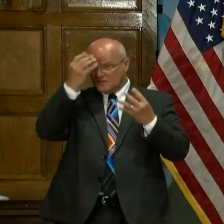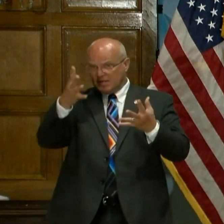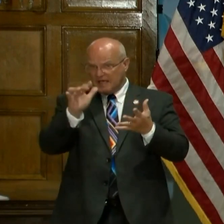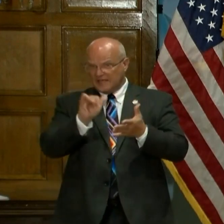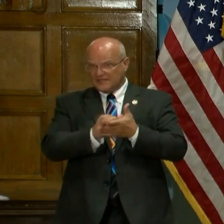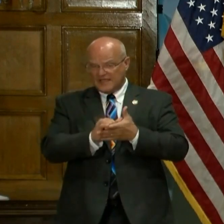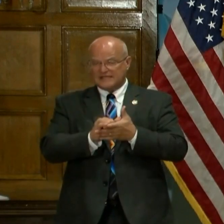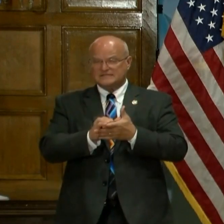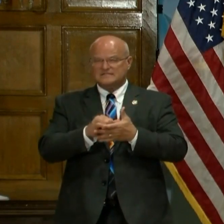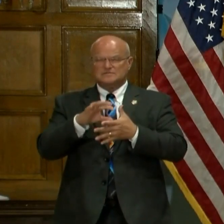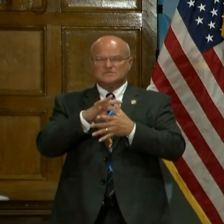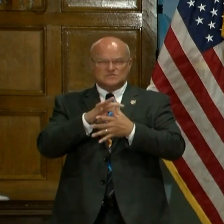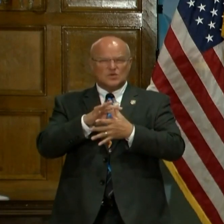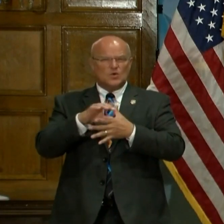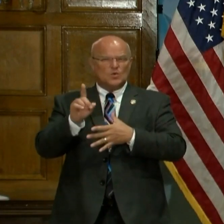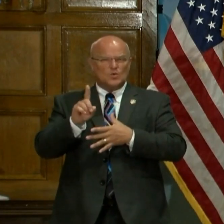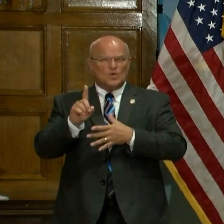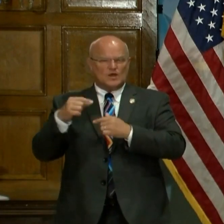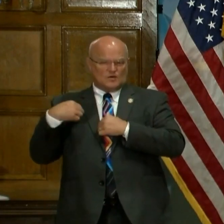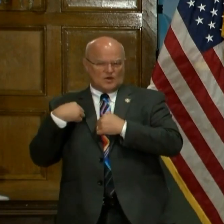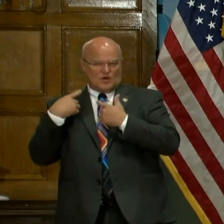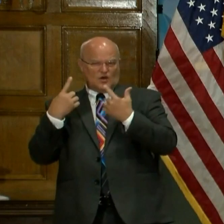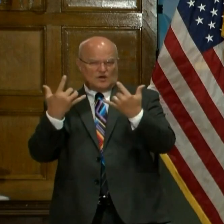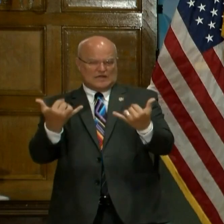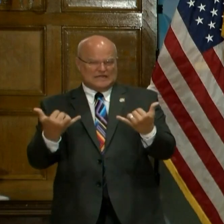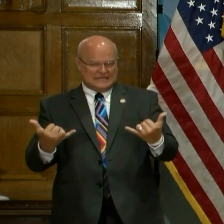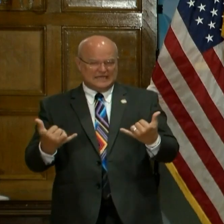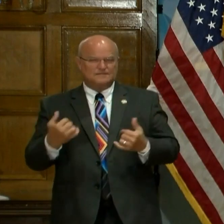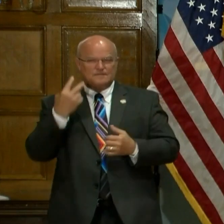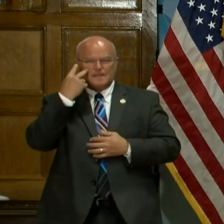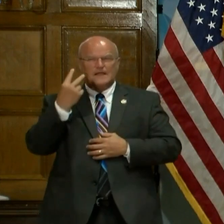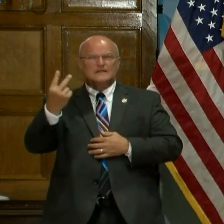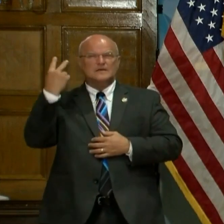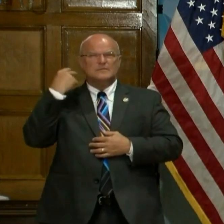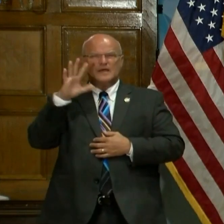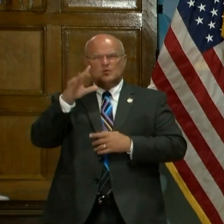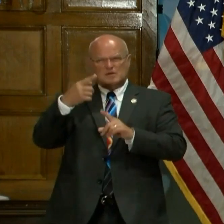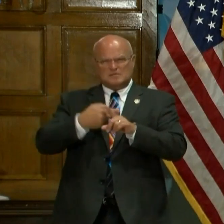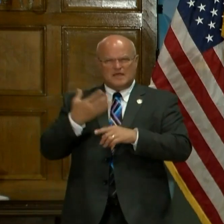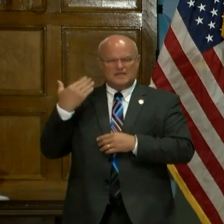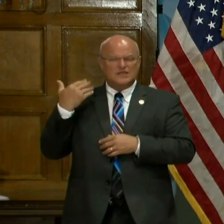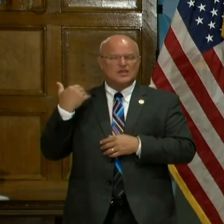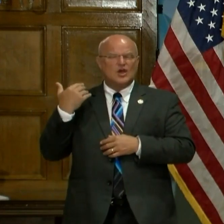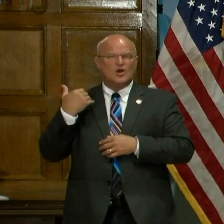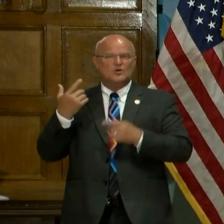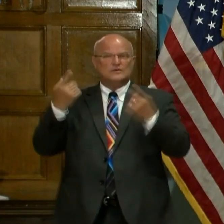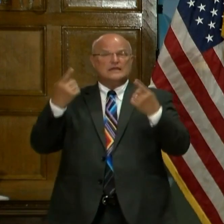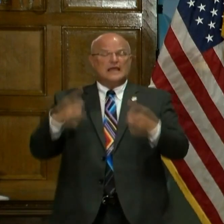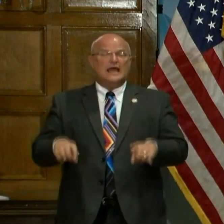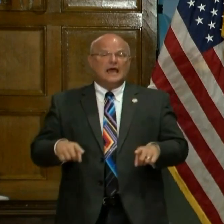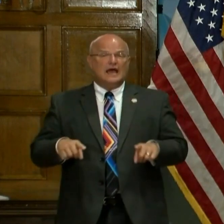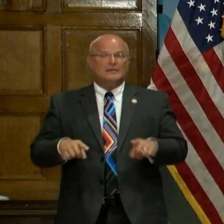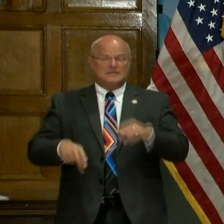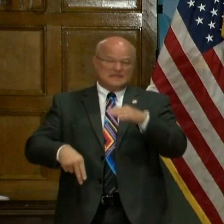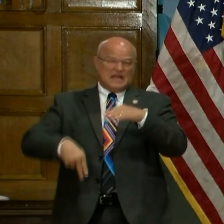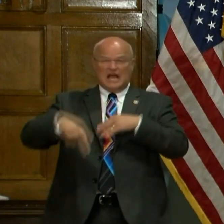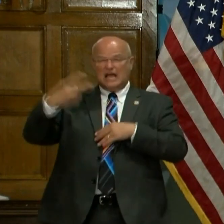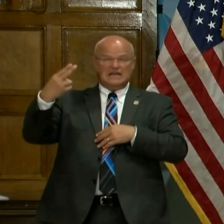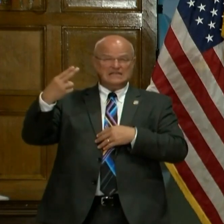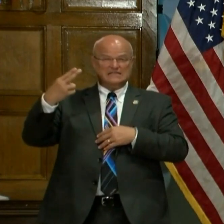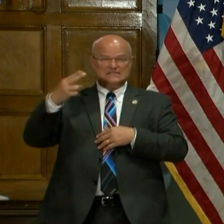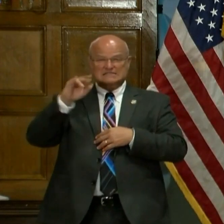that to give you a little context about where we've been and where we are today. So I look back about 1 month ago, which happened to be the